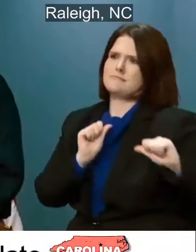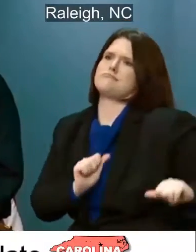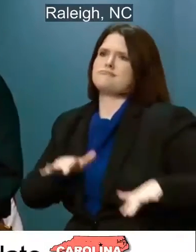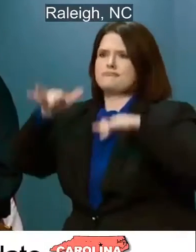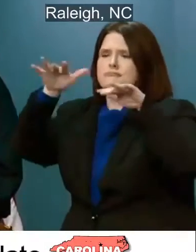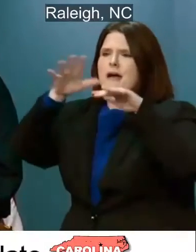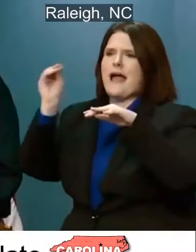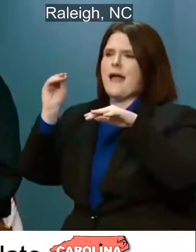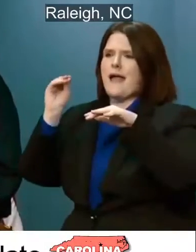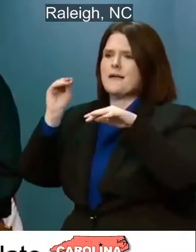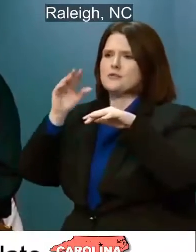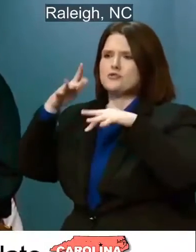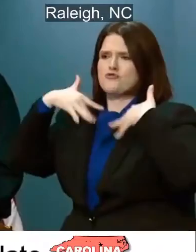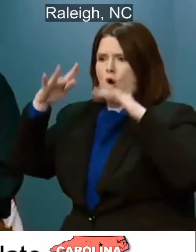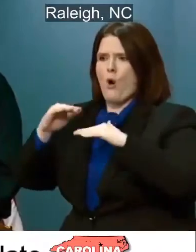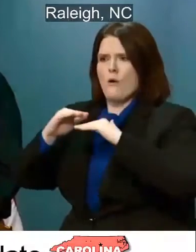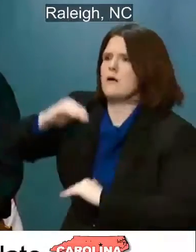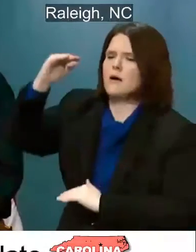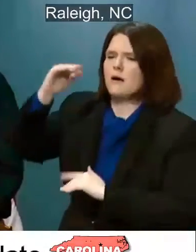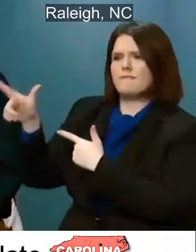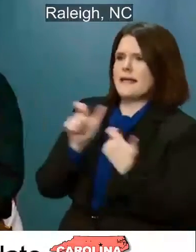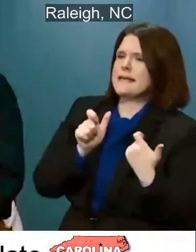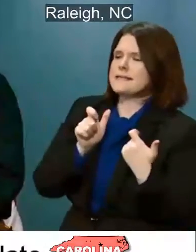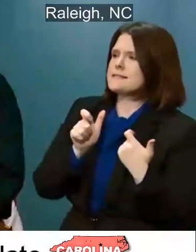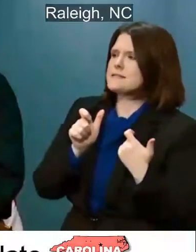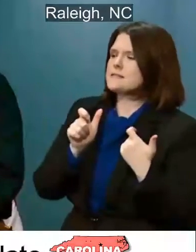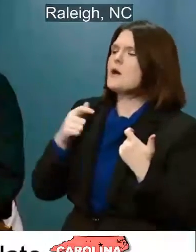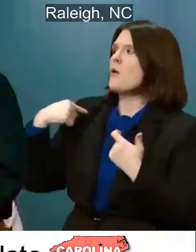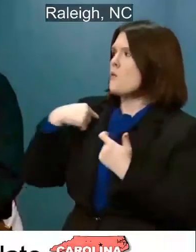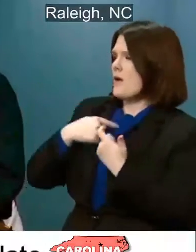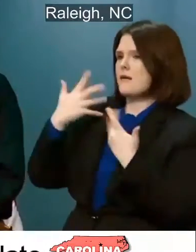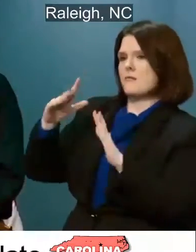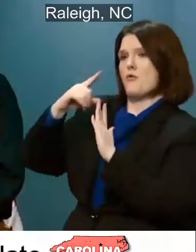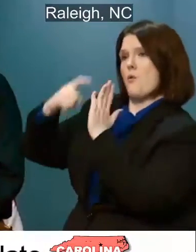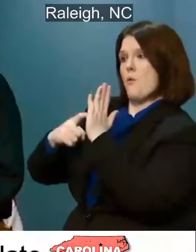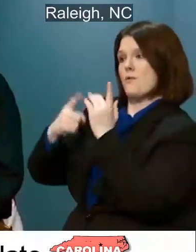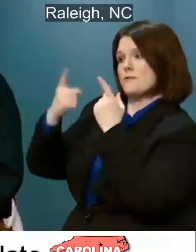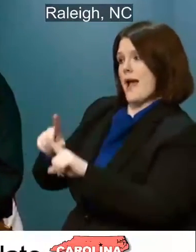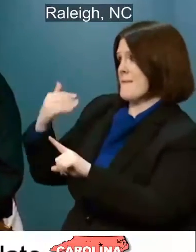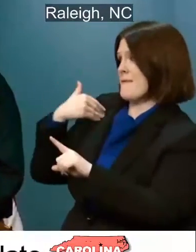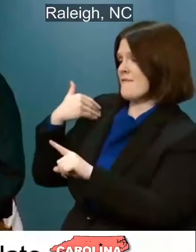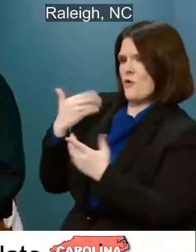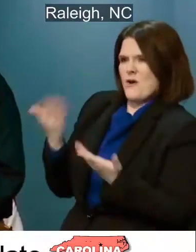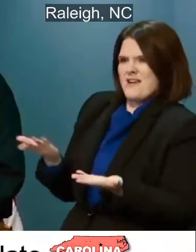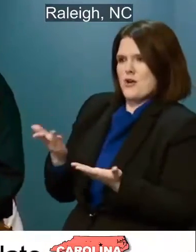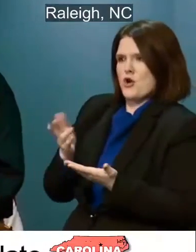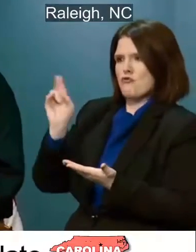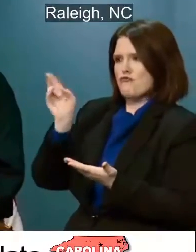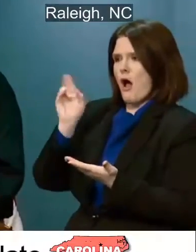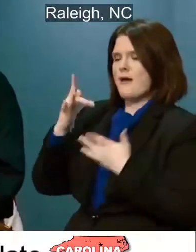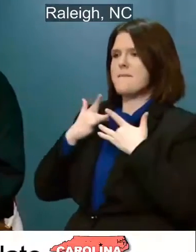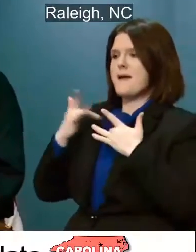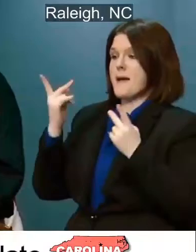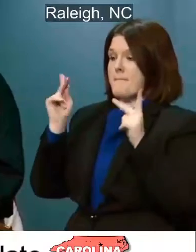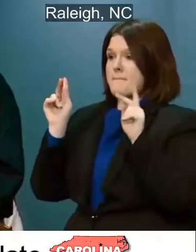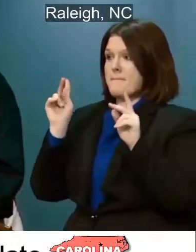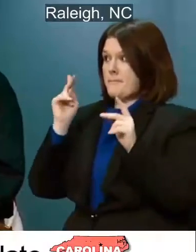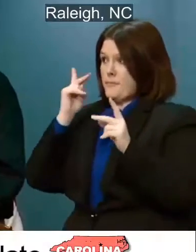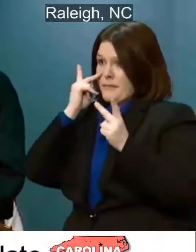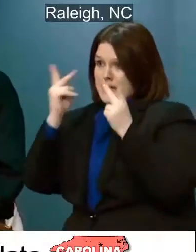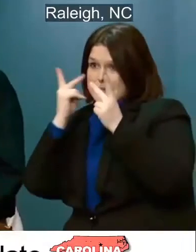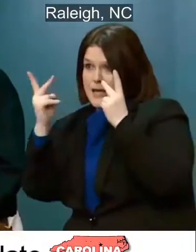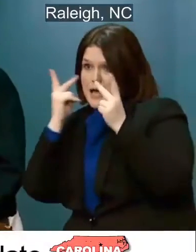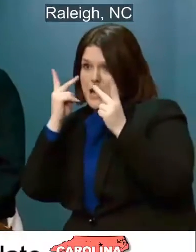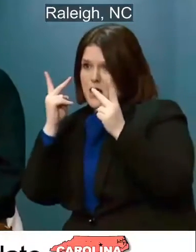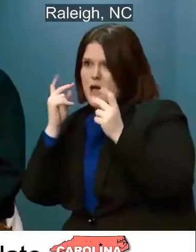snow accumulates so quickly, then one thing we've seen before in the past in Raleigh is when people start seeing